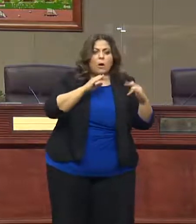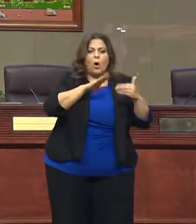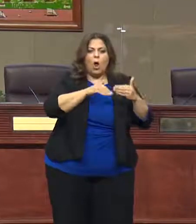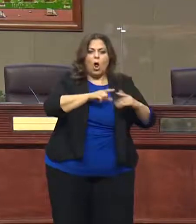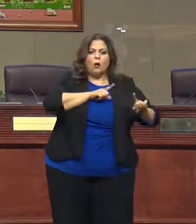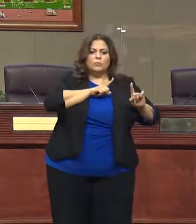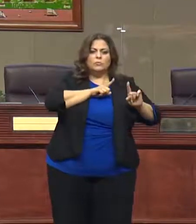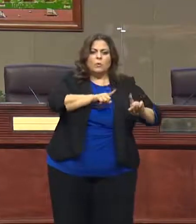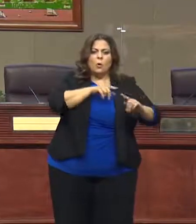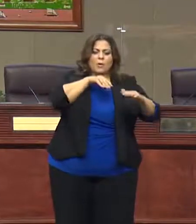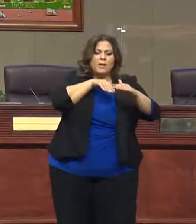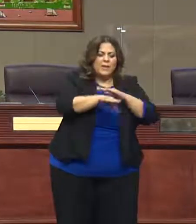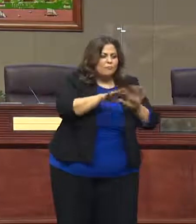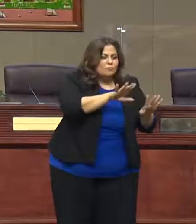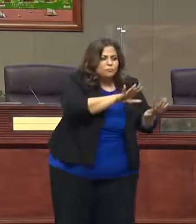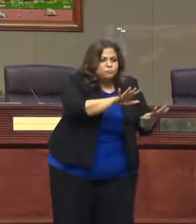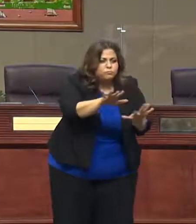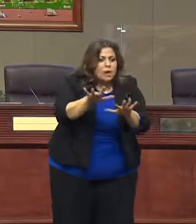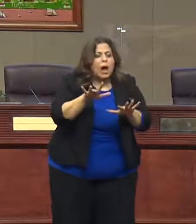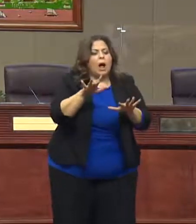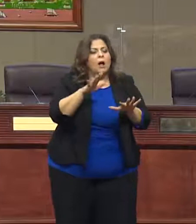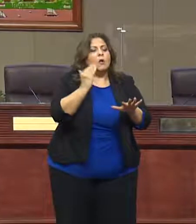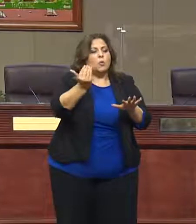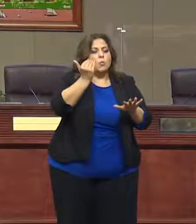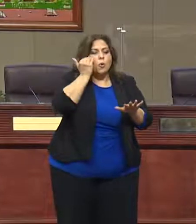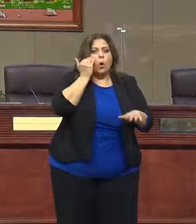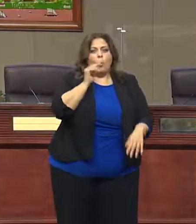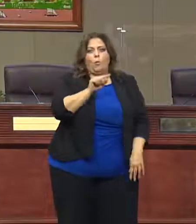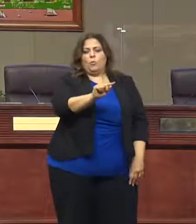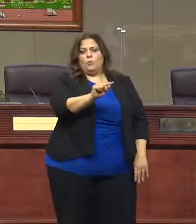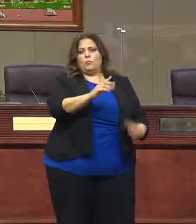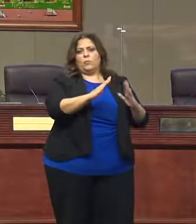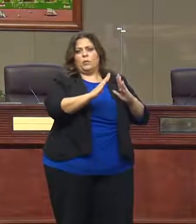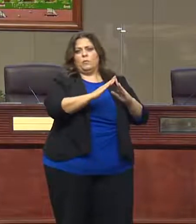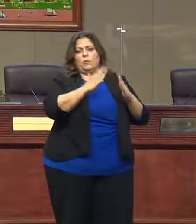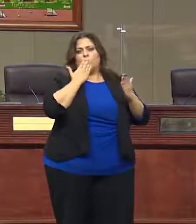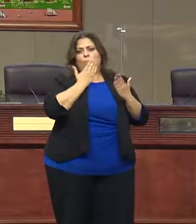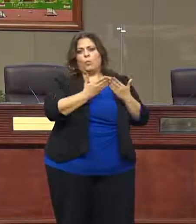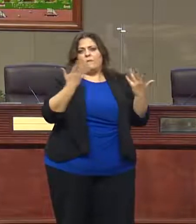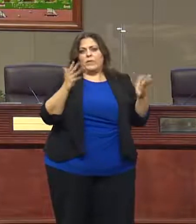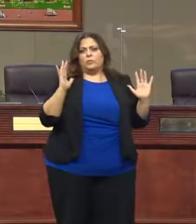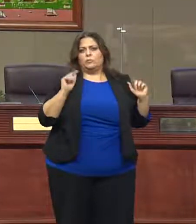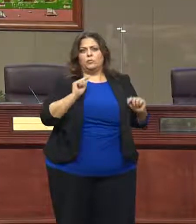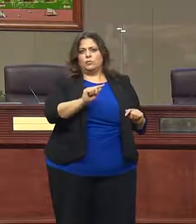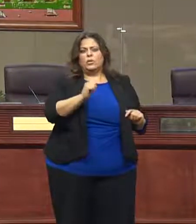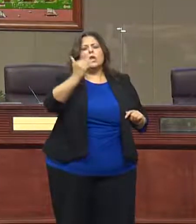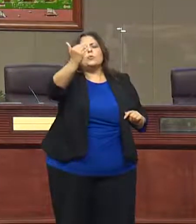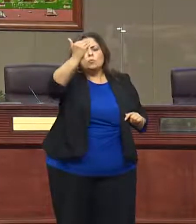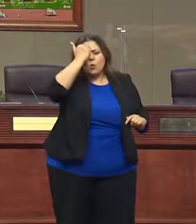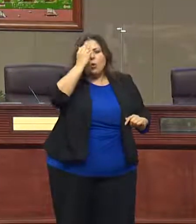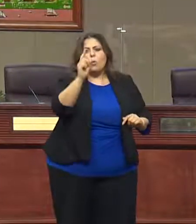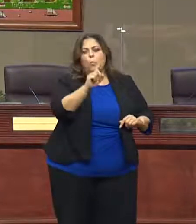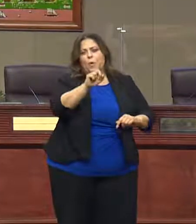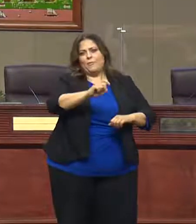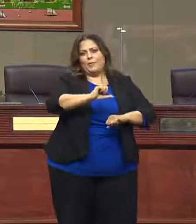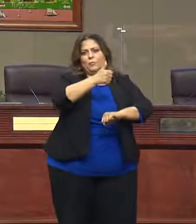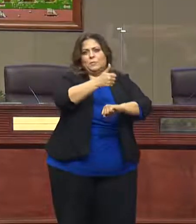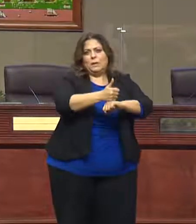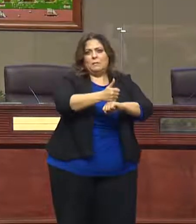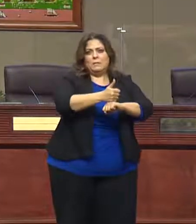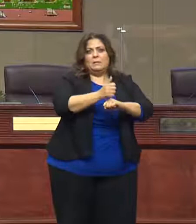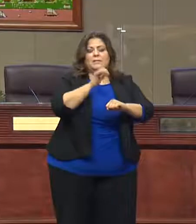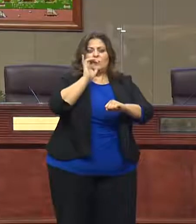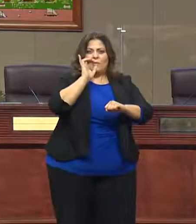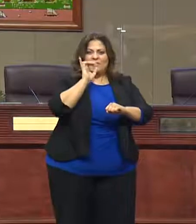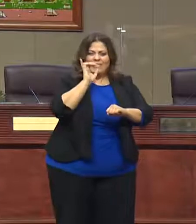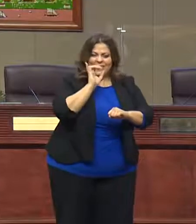So we hear it. I move throughout this community in a number of different settings, and I get feedback. So we are using all